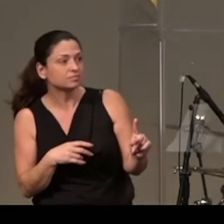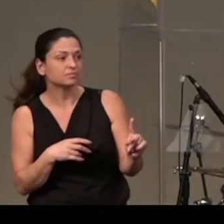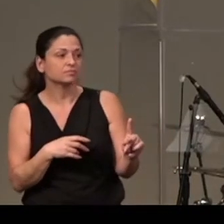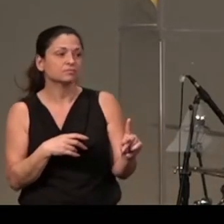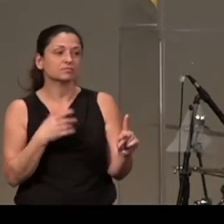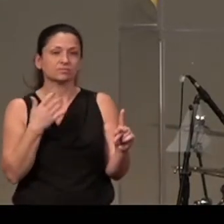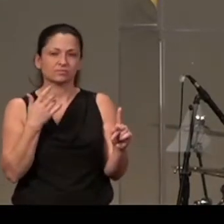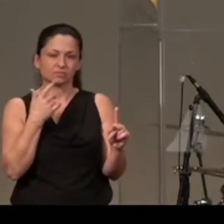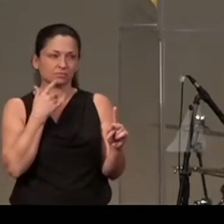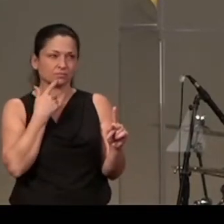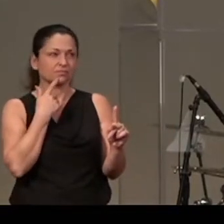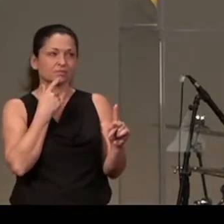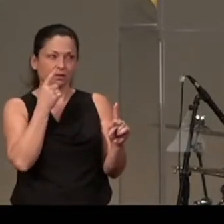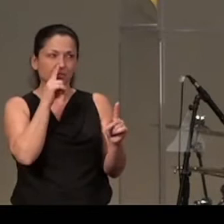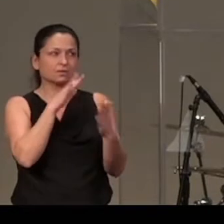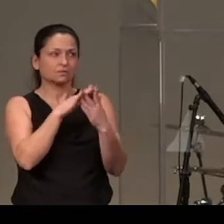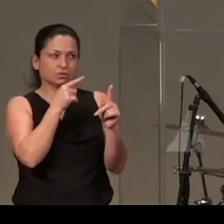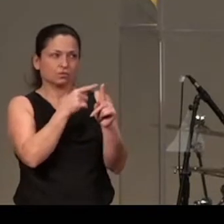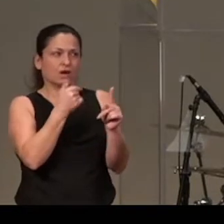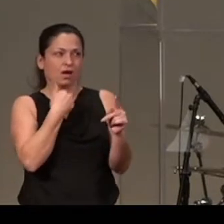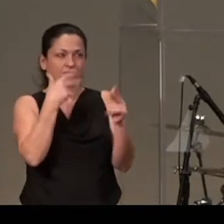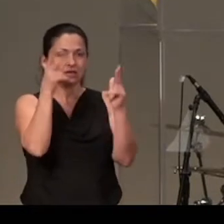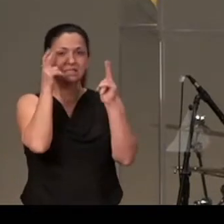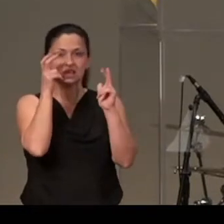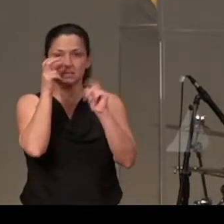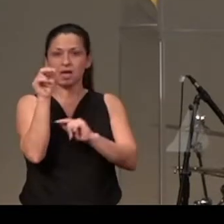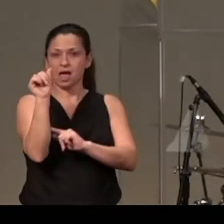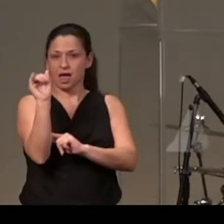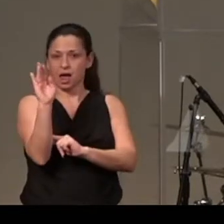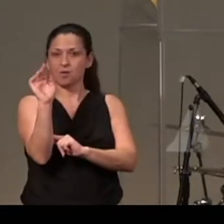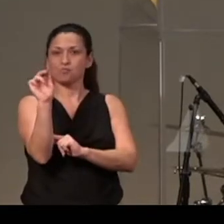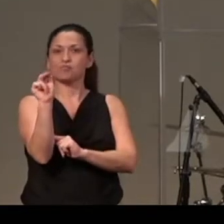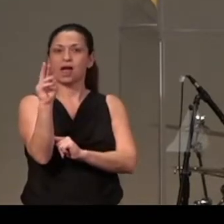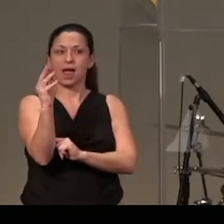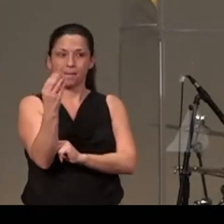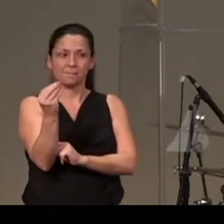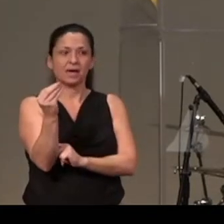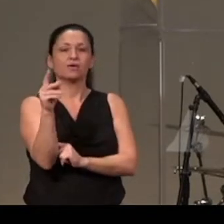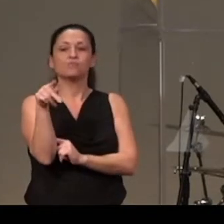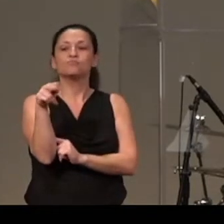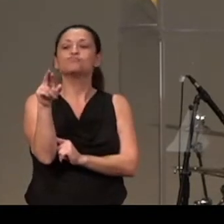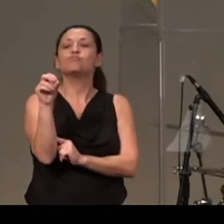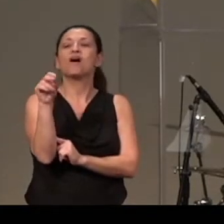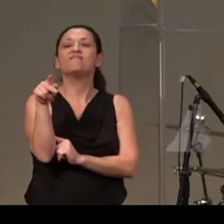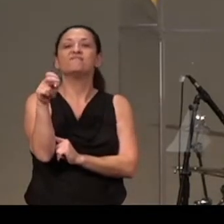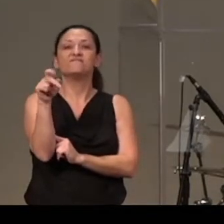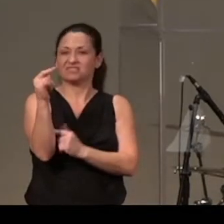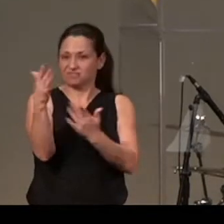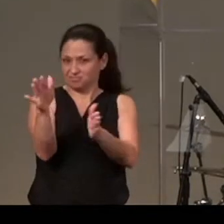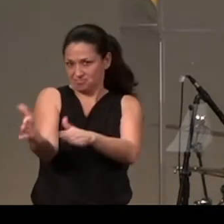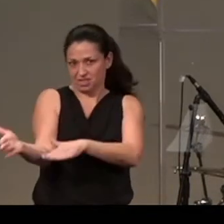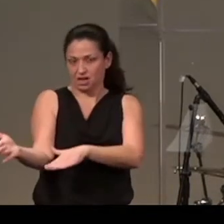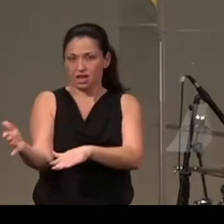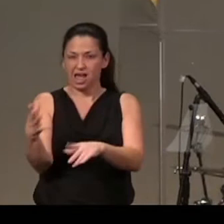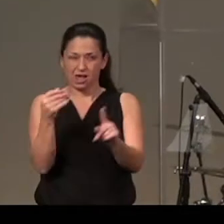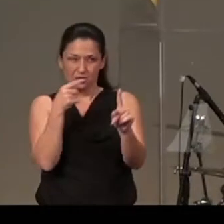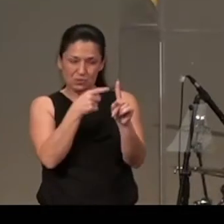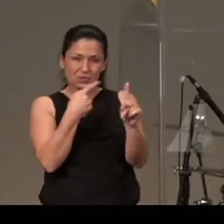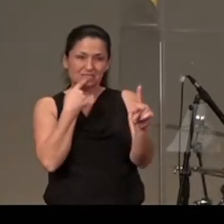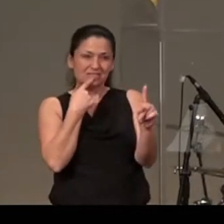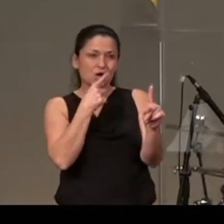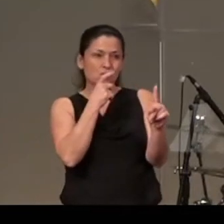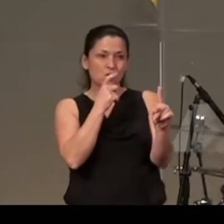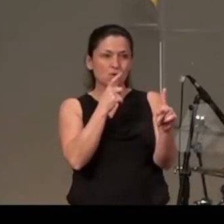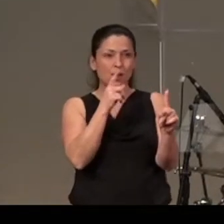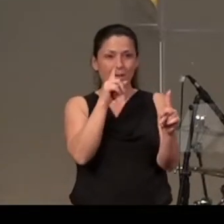demon. Abraham died, and the prophets also. And you say, if anyone keeps my word, he will never taste of death.